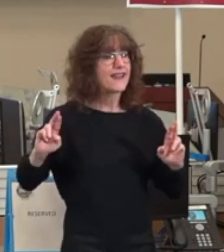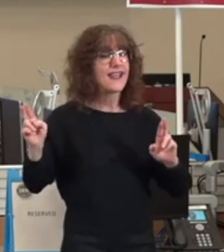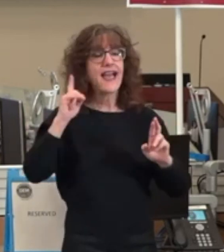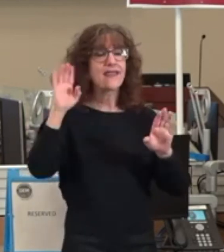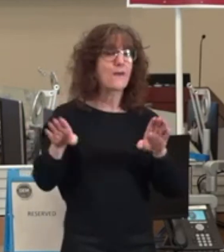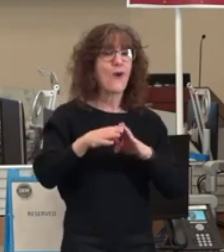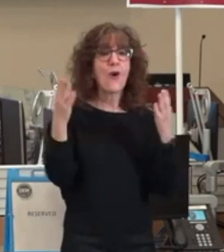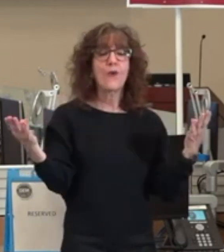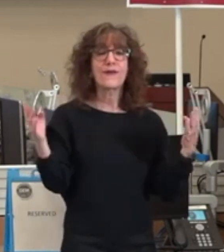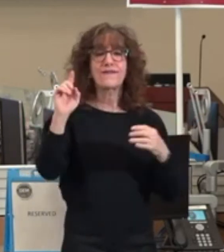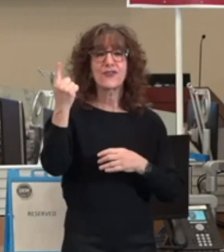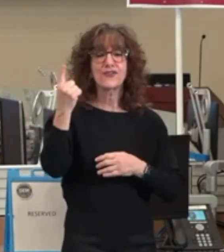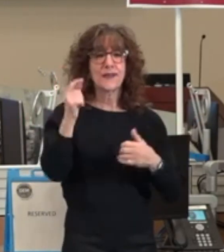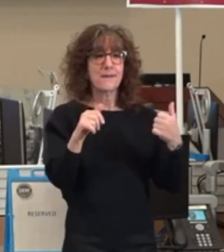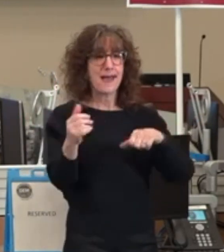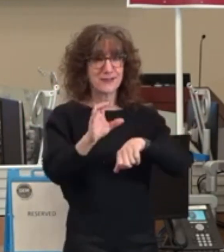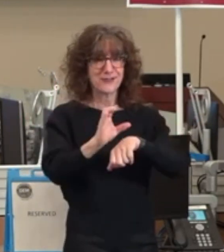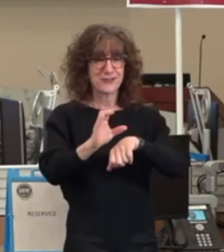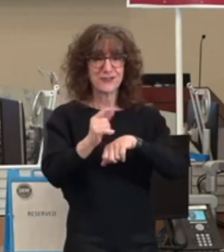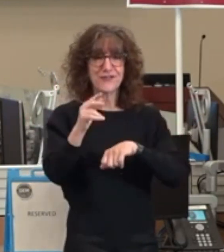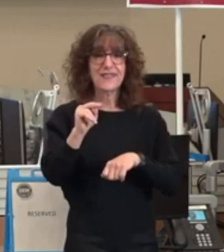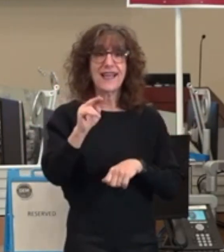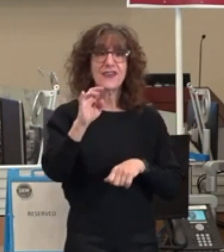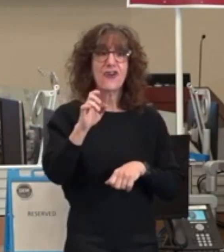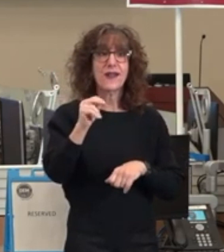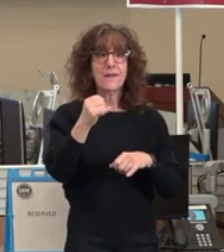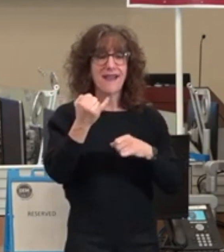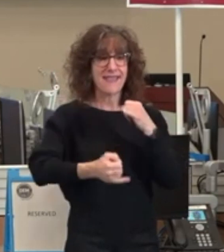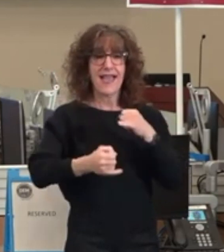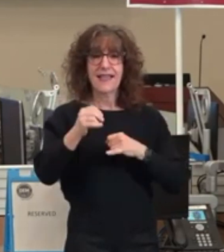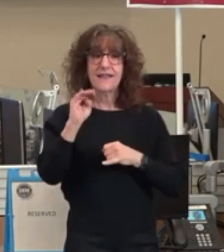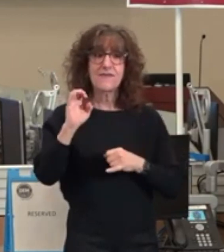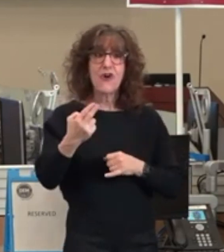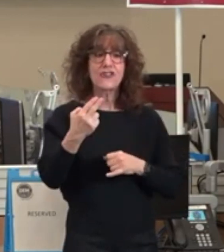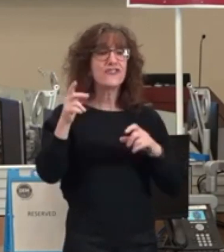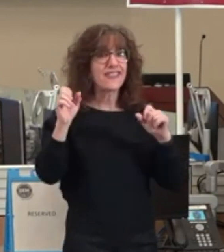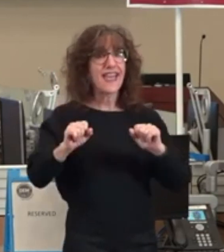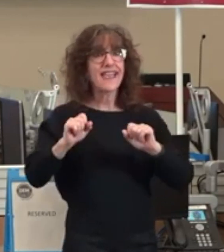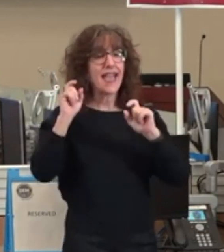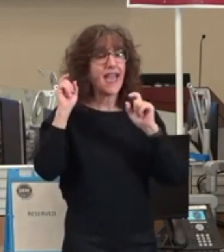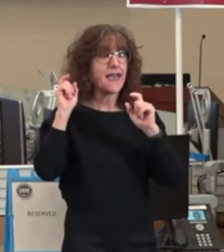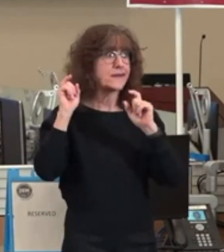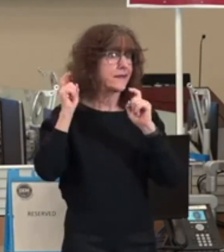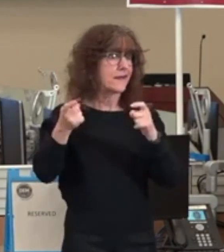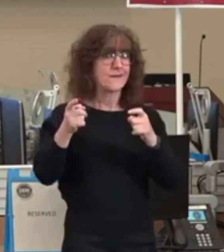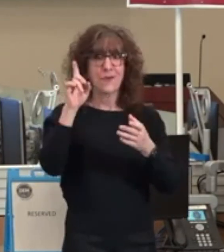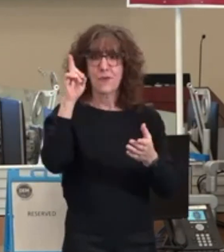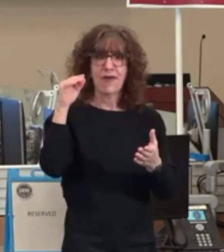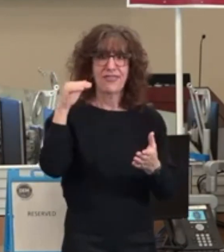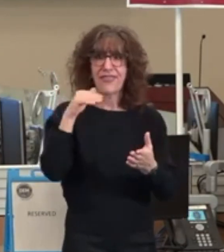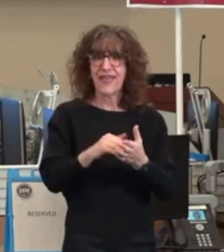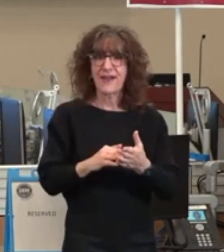they will open that site at the First Baptist Church of Glenarden. And by the end of the month, I'm told they're going to have the ability to give at least